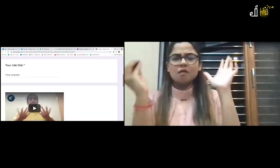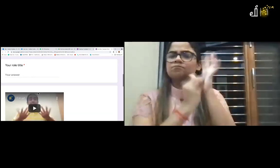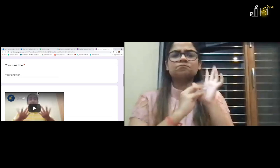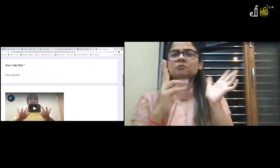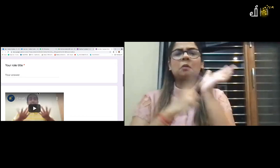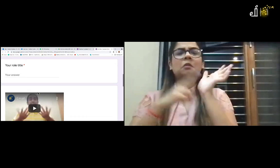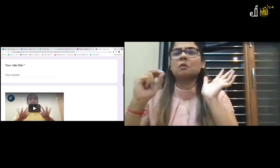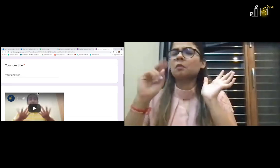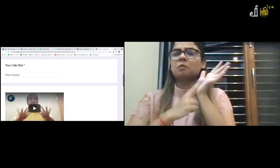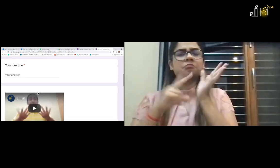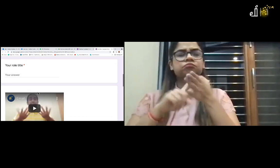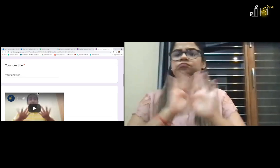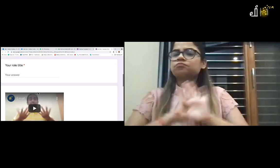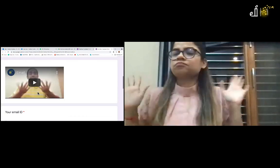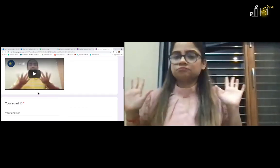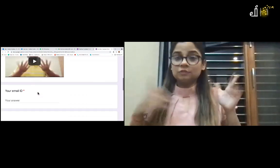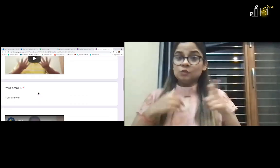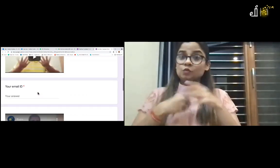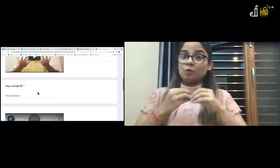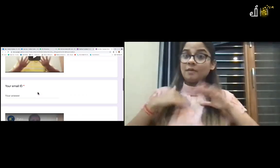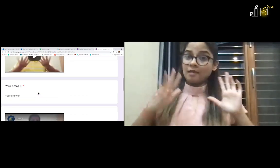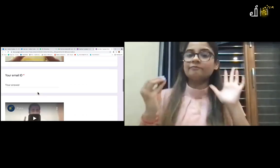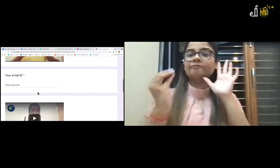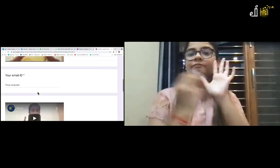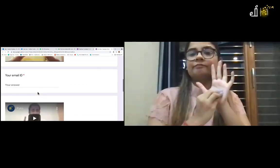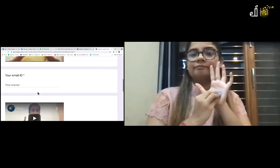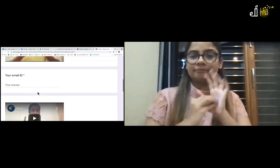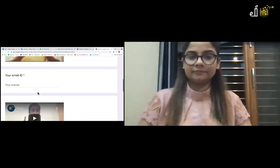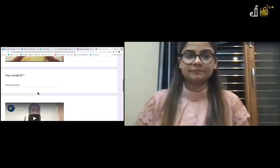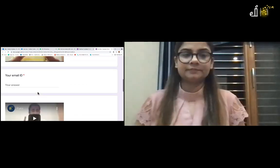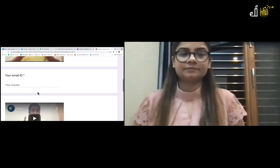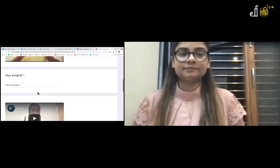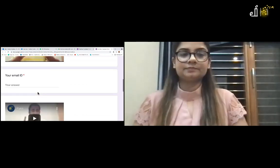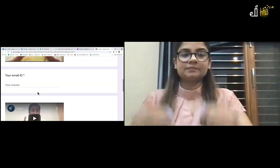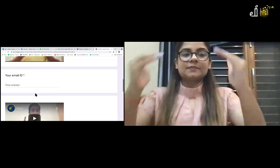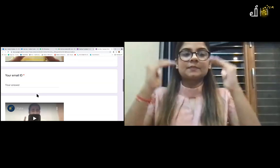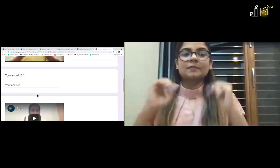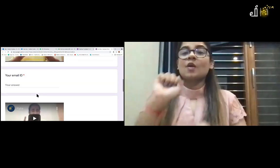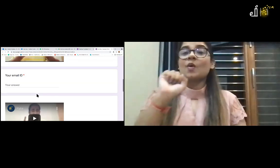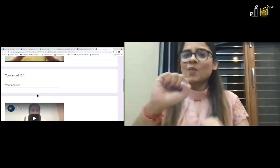your job? You have to write that. And if you're not working, then you don't have to. You can leave it blank.